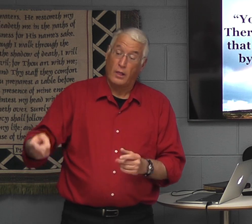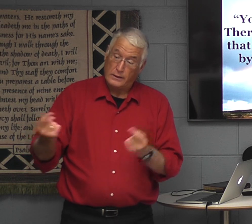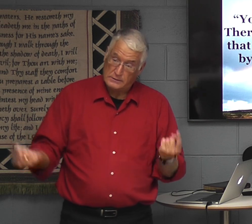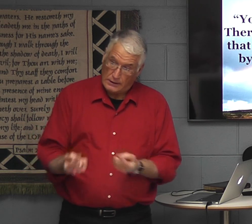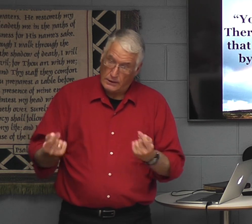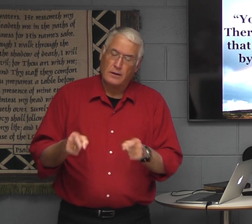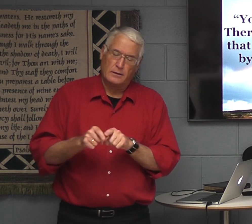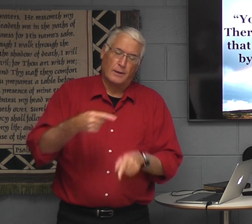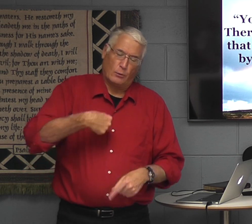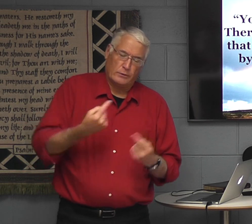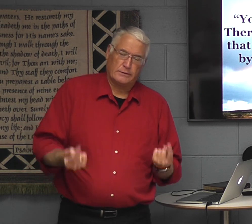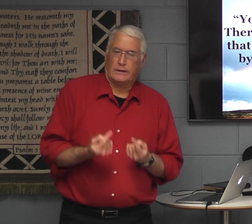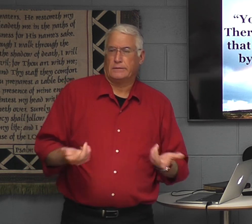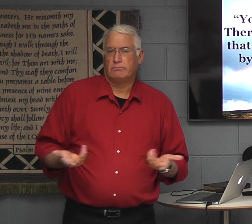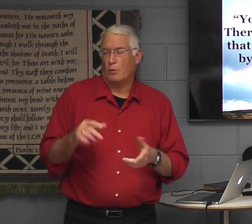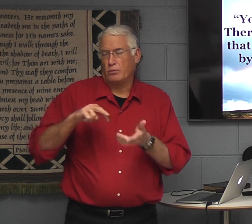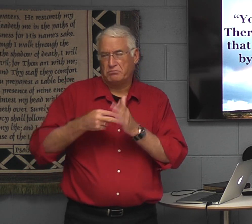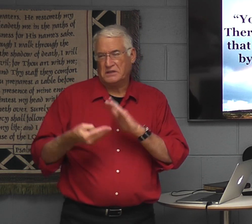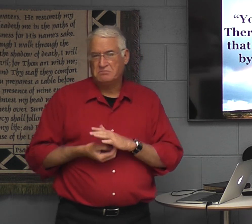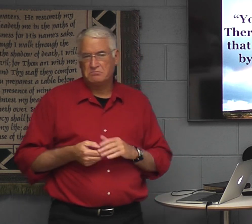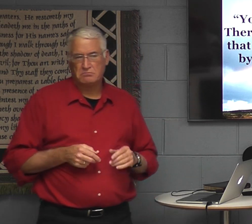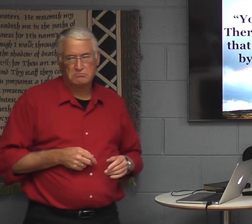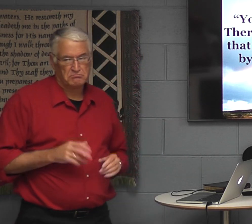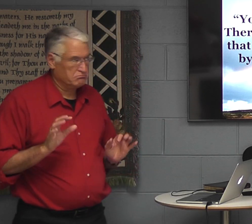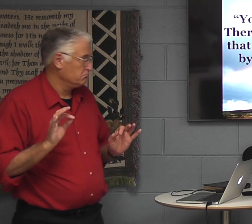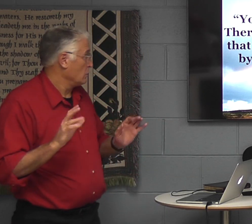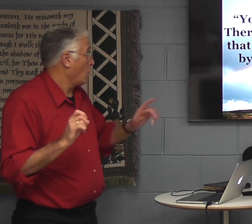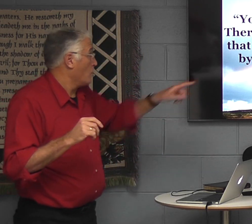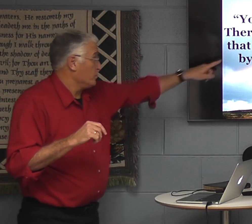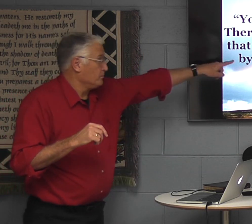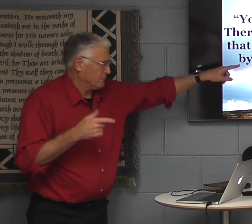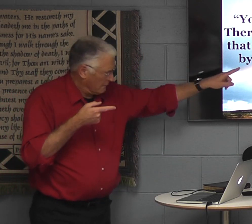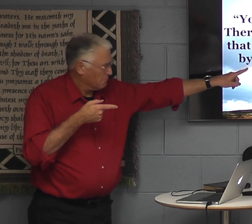under the law. Just like sometimes we still sin.